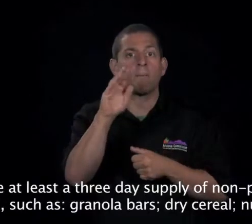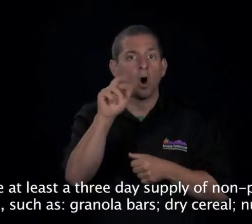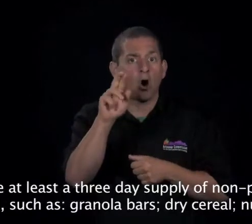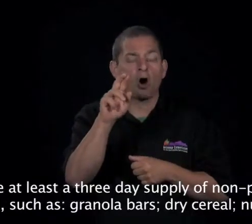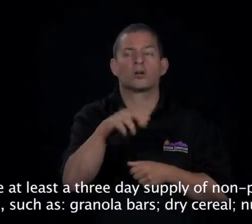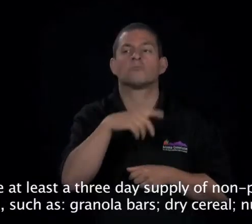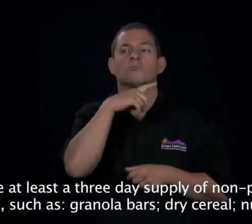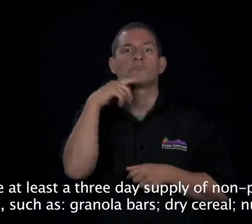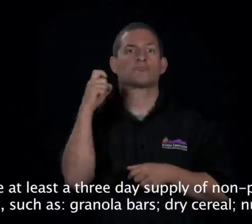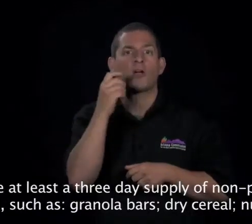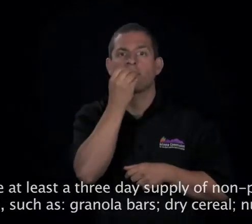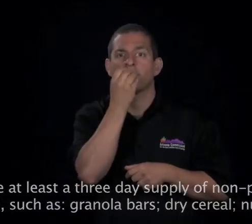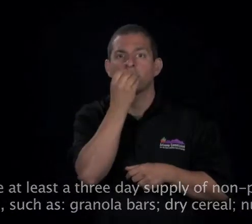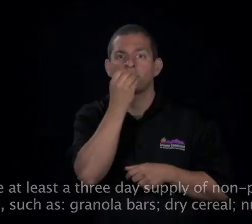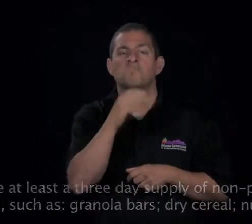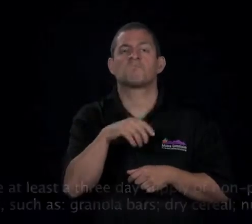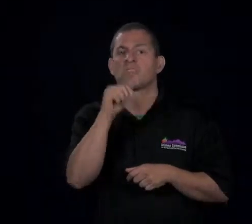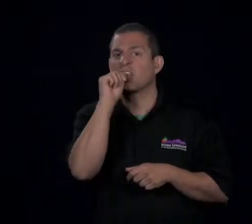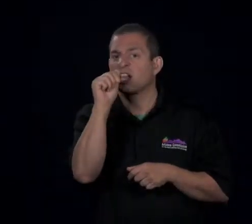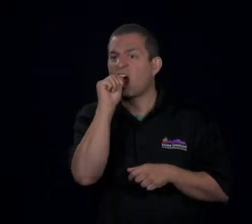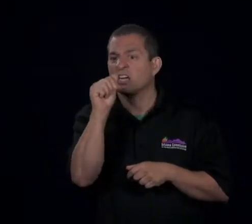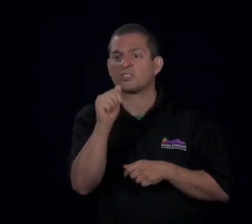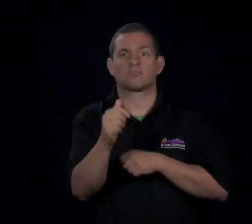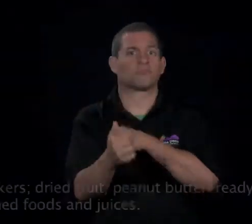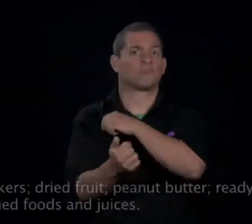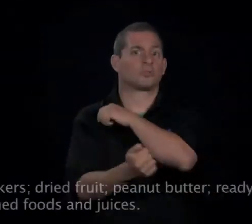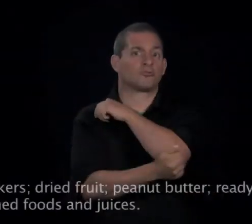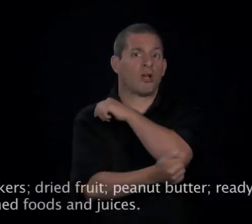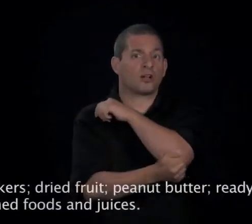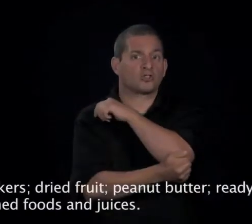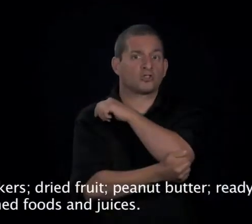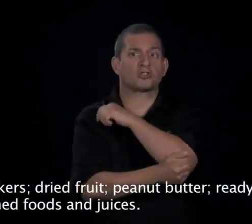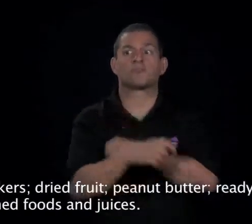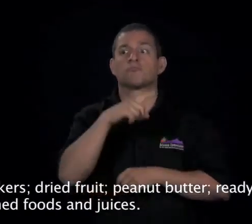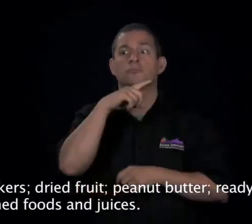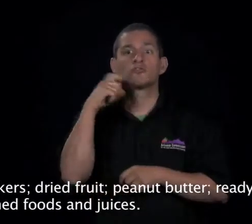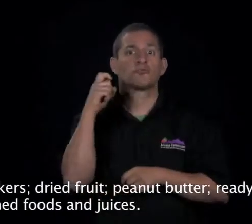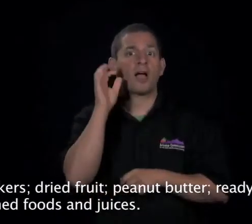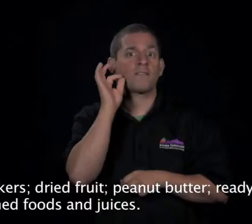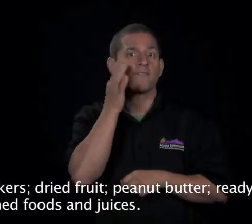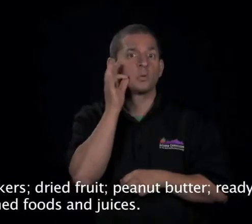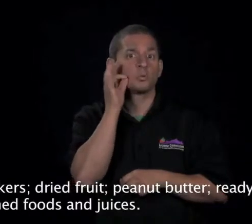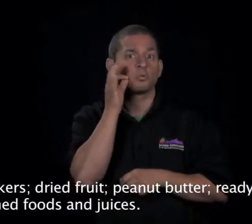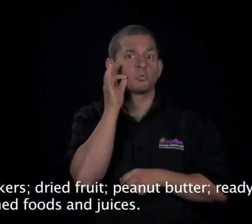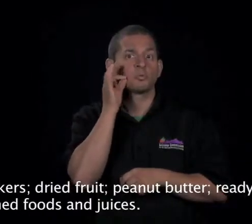cereal, nuts, crackers, dried fruit,